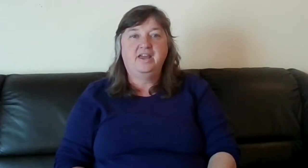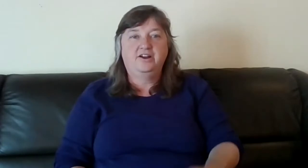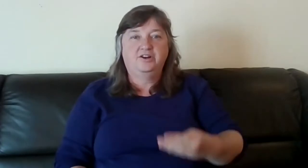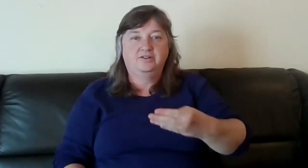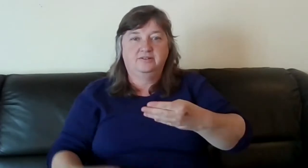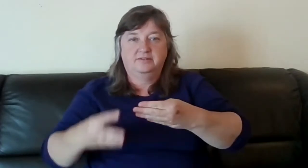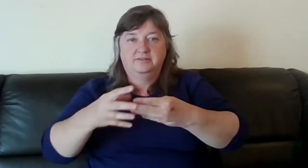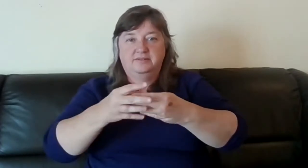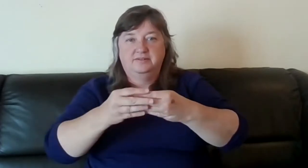Pear.